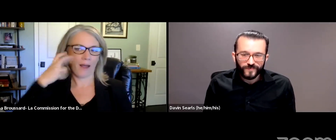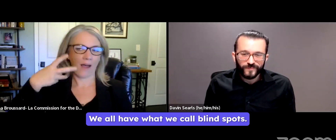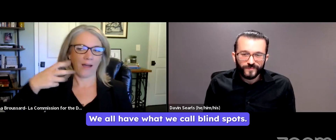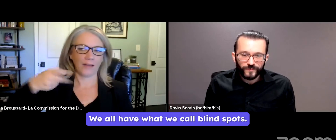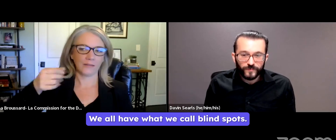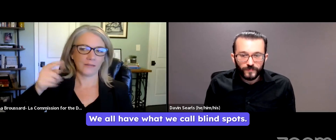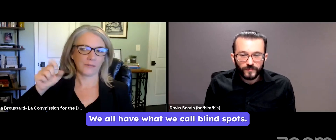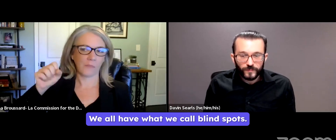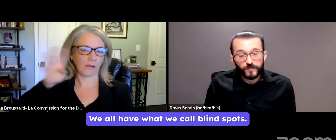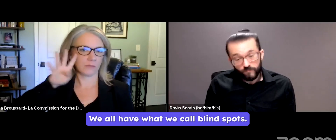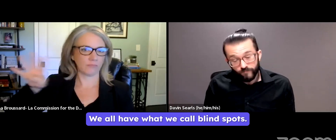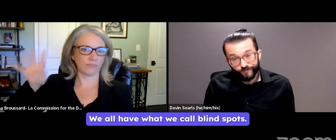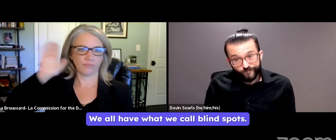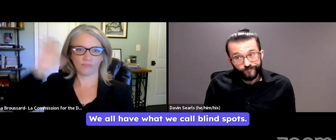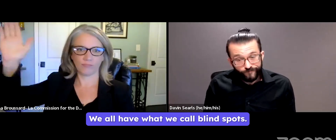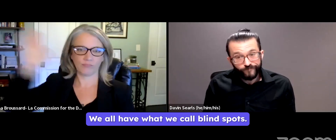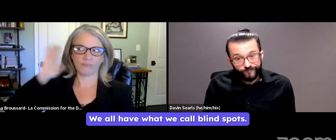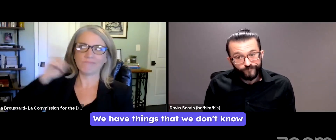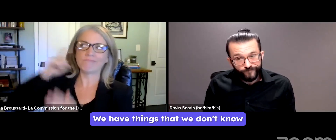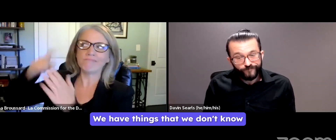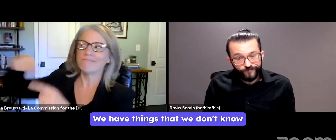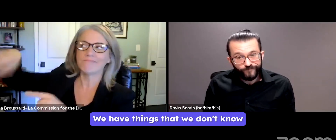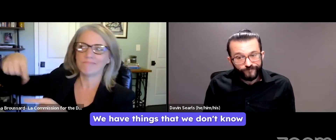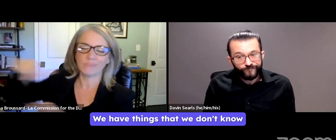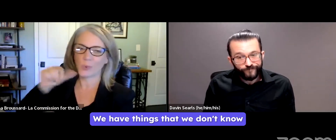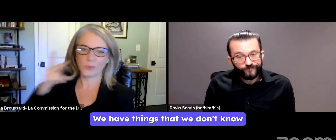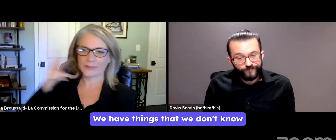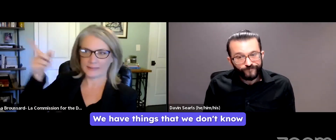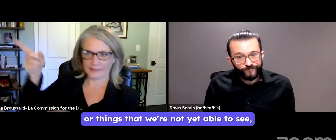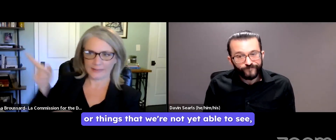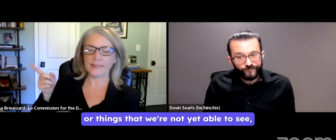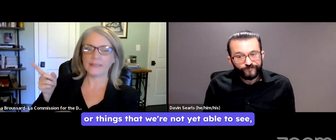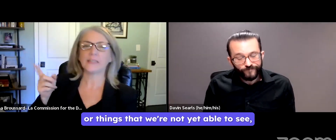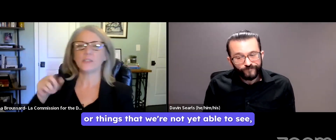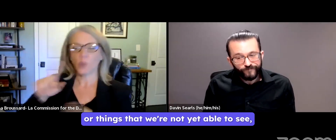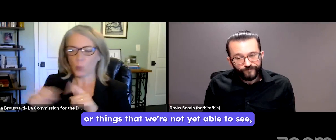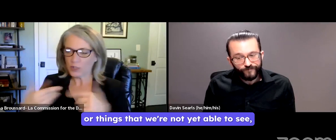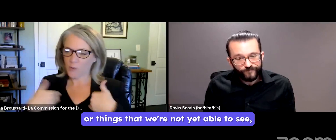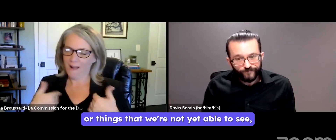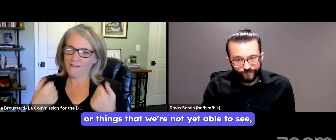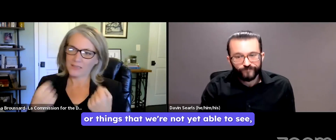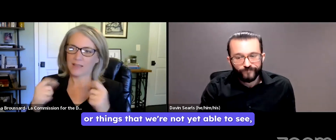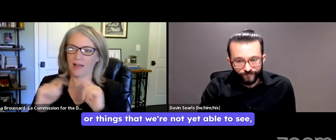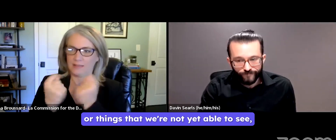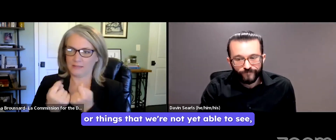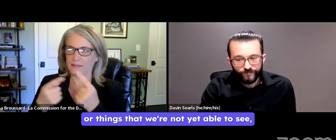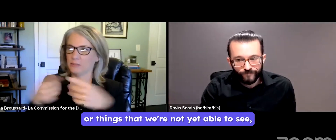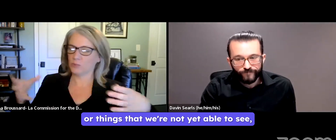We all have what we call blind spots. We have things that we don't know or things that we're not yet able to see.